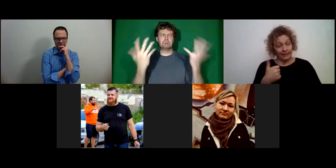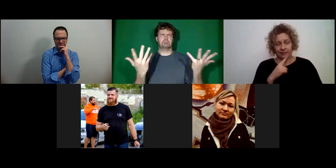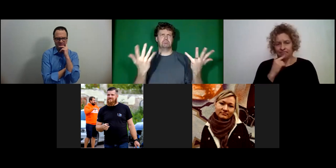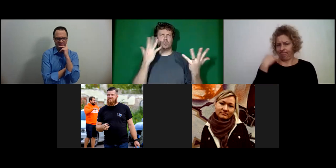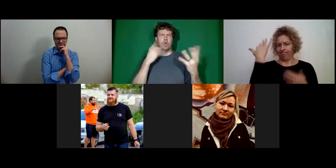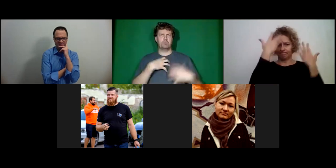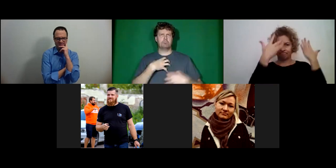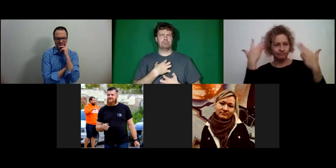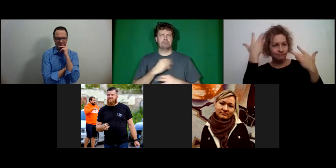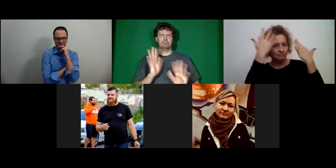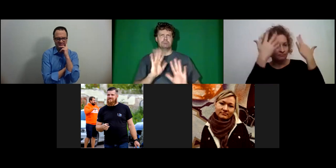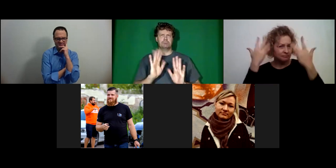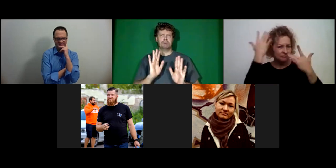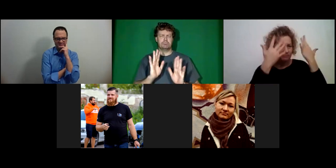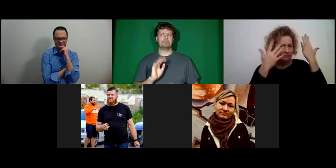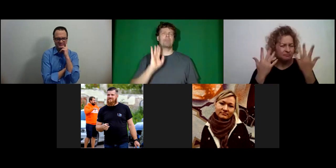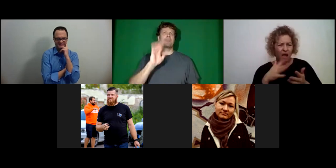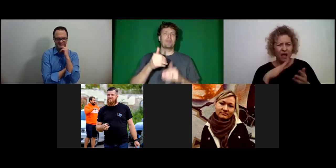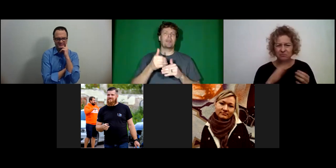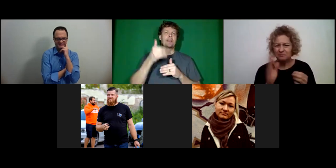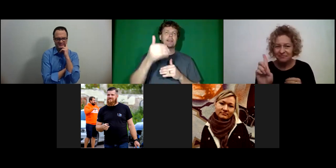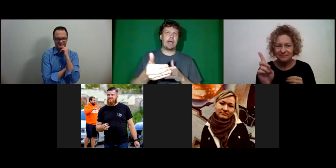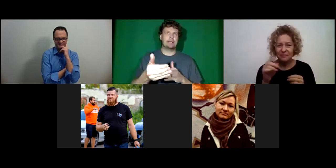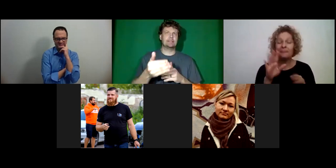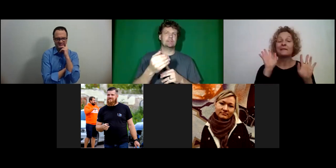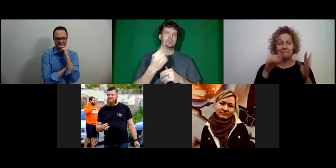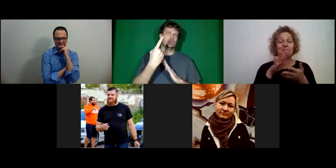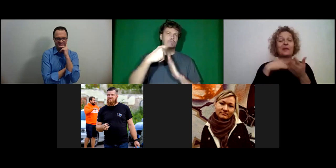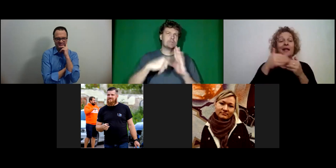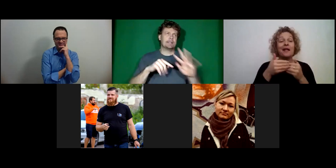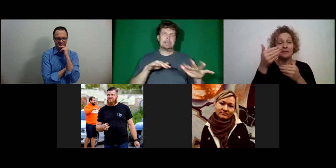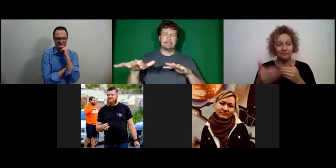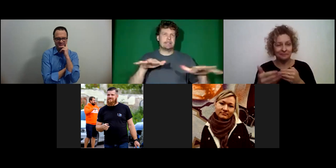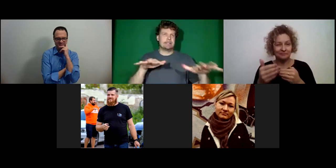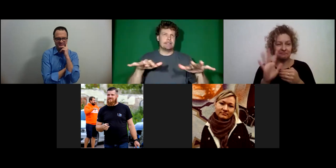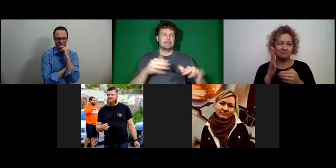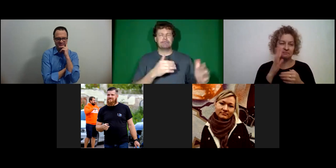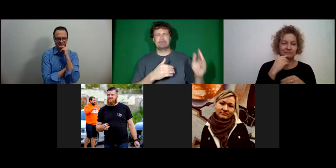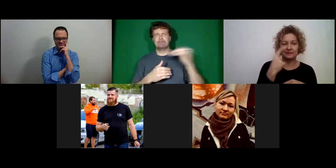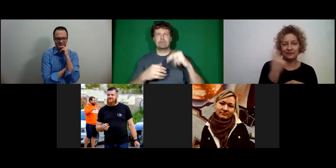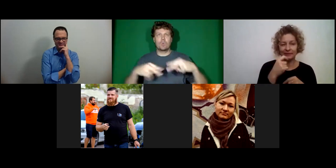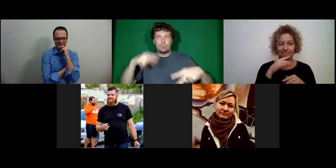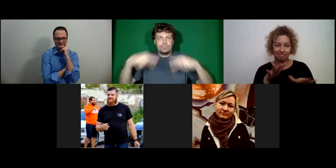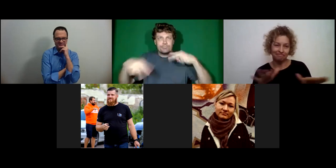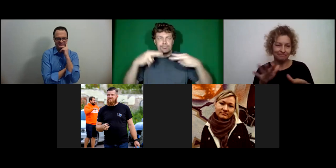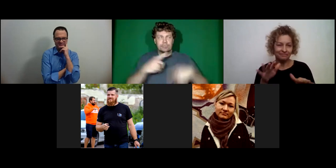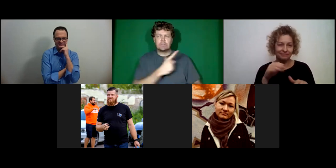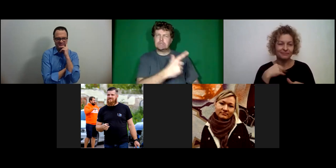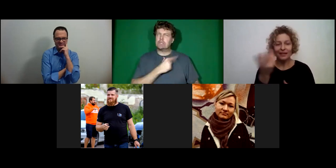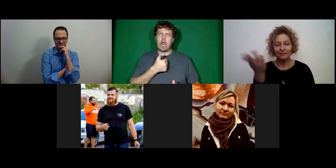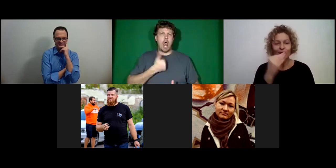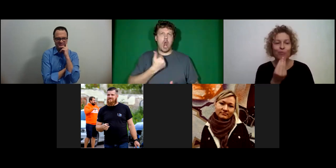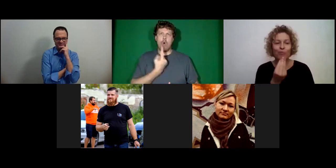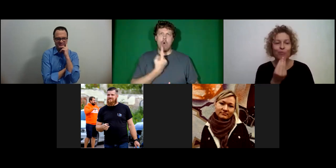He wanted to be the interpreter. He thought, oh, I'm going to provide this awesome service. I'm like, no, don't be disappointed. And a month